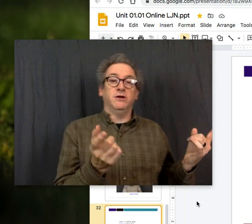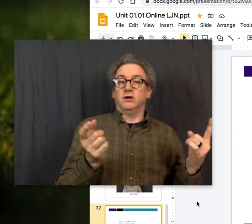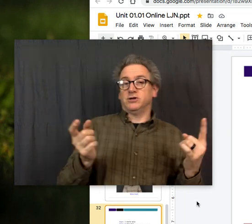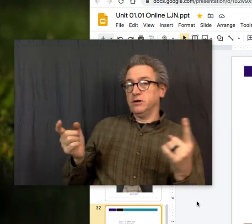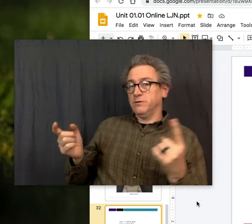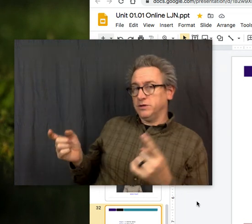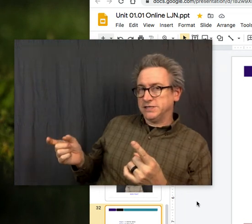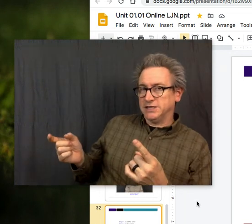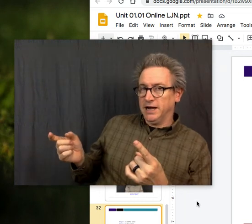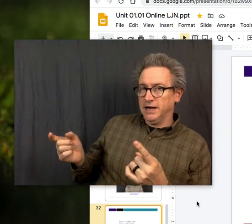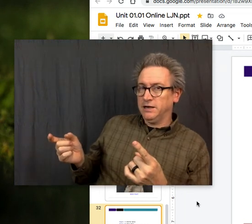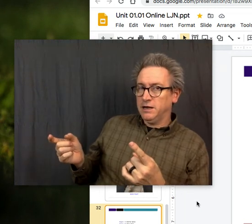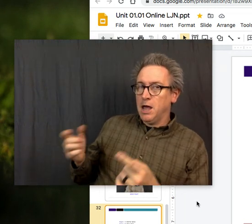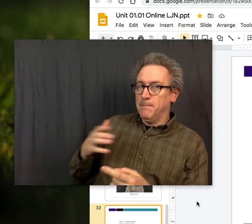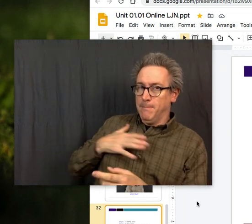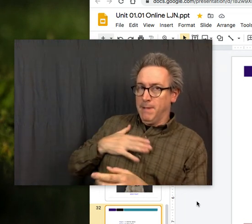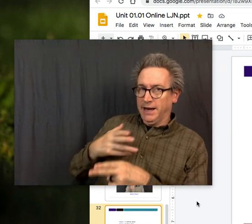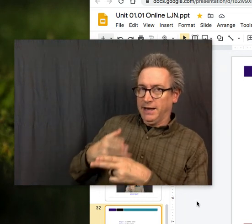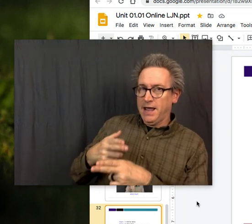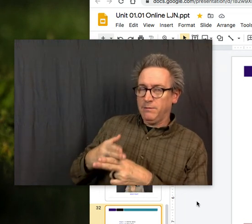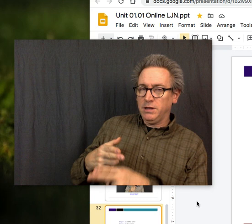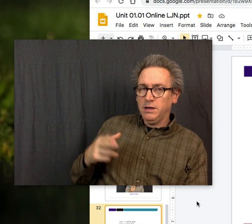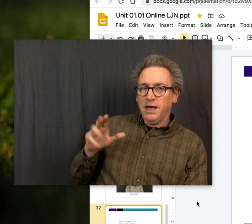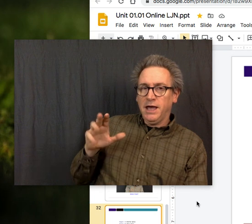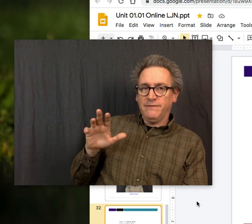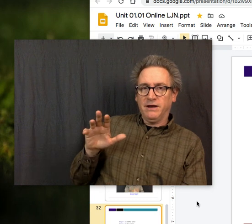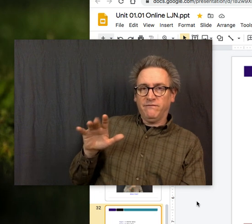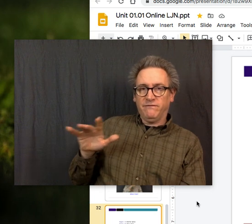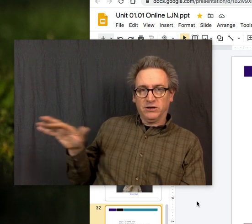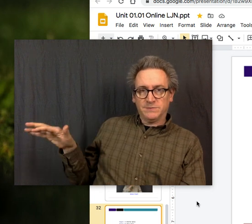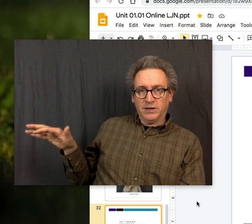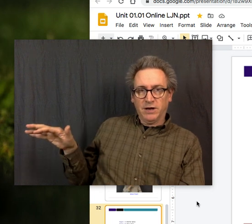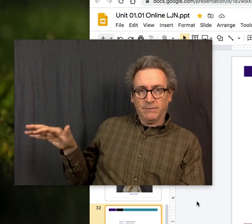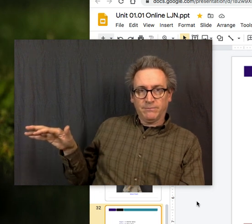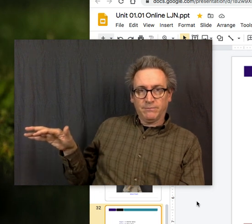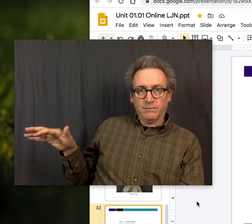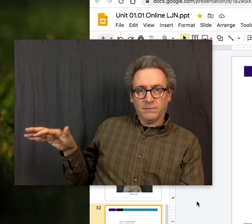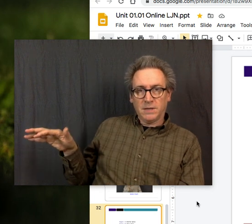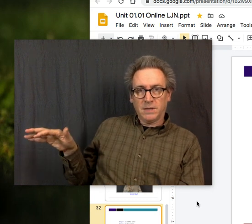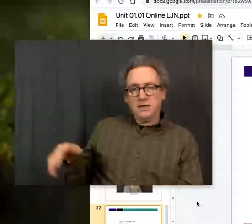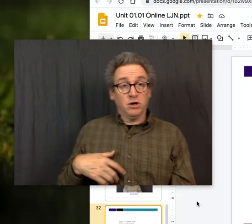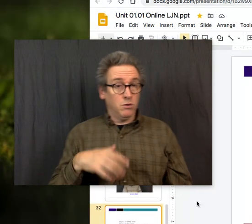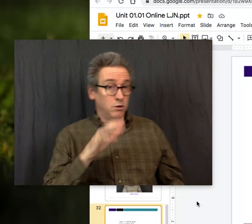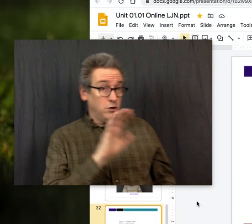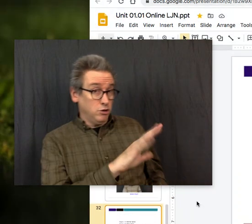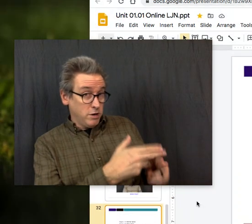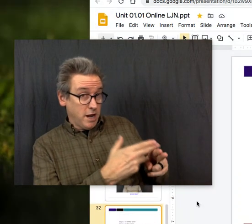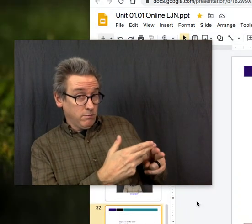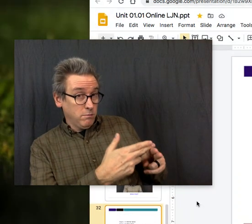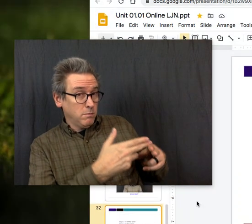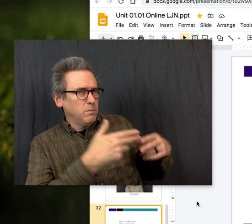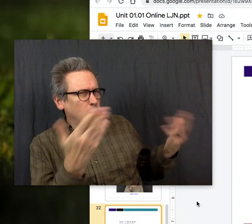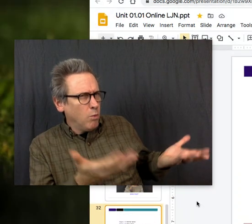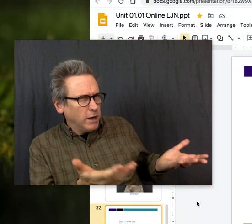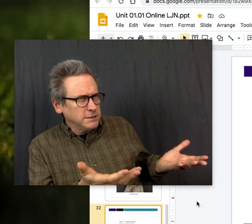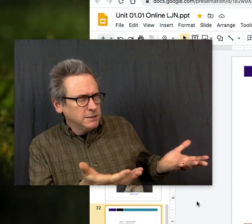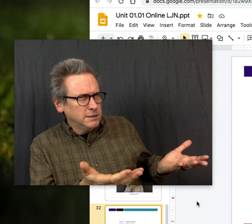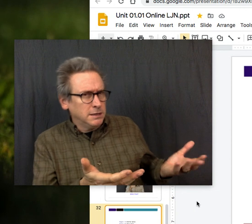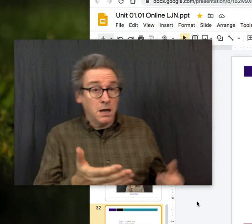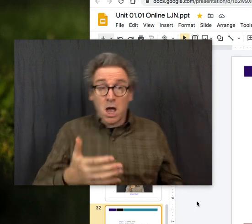then you're going to turn into this side. My name. And then finger spell your name. So your name,